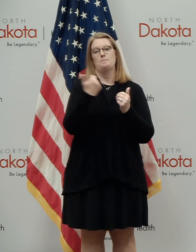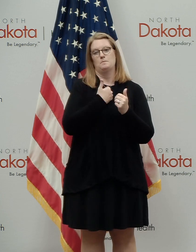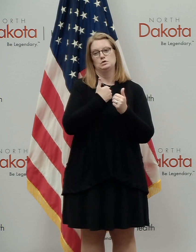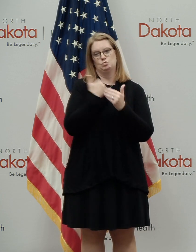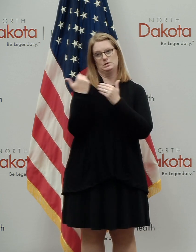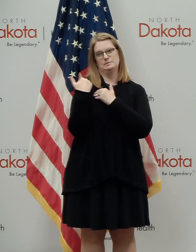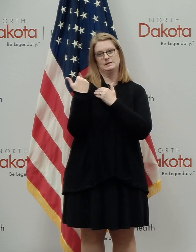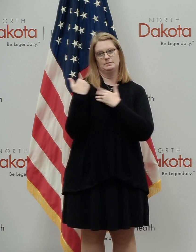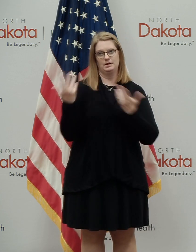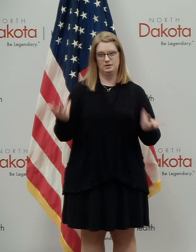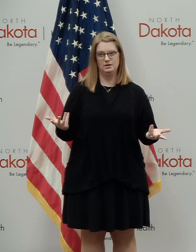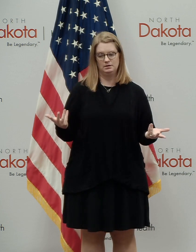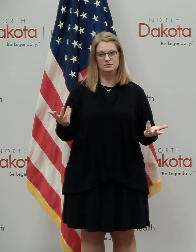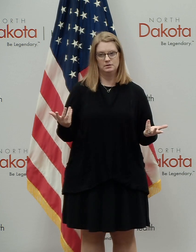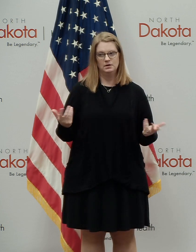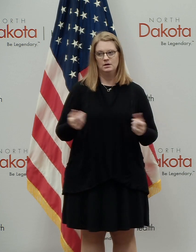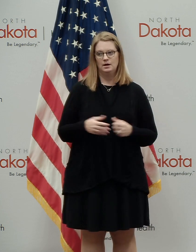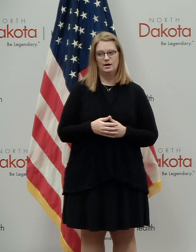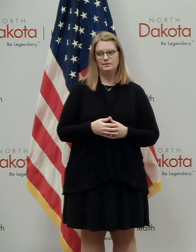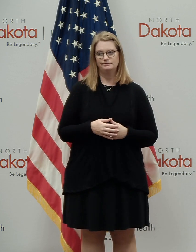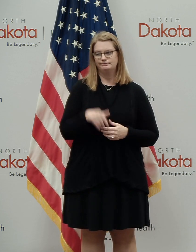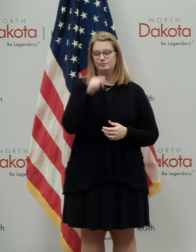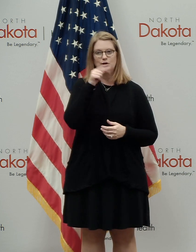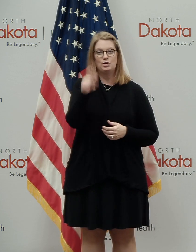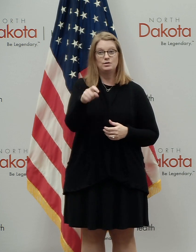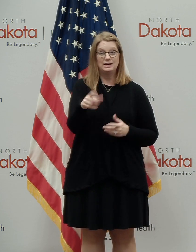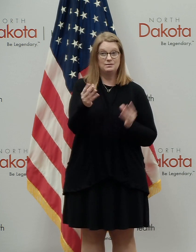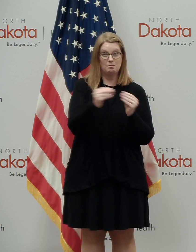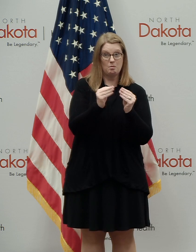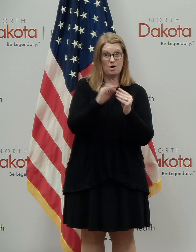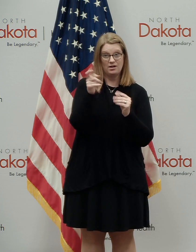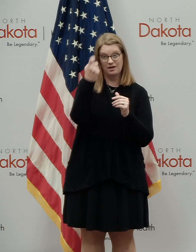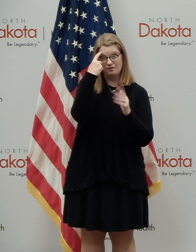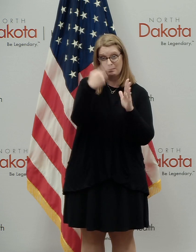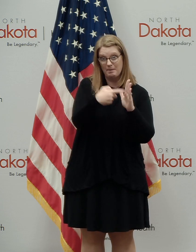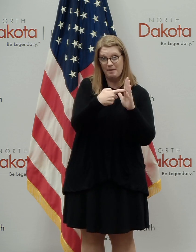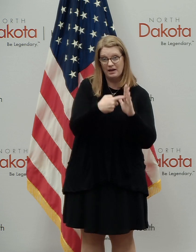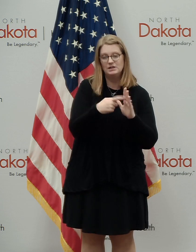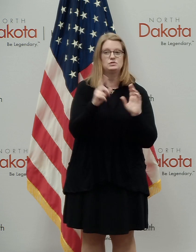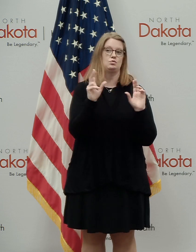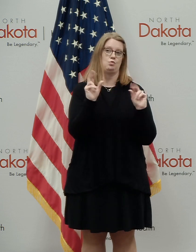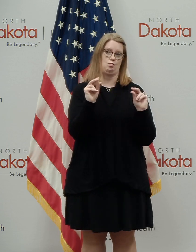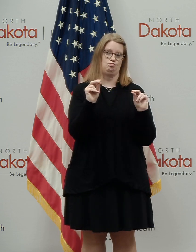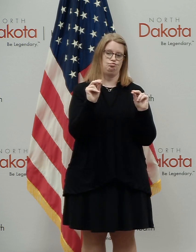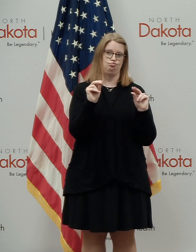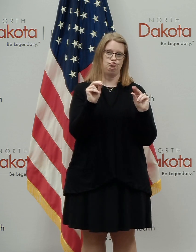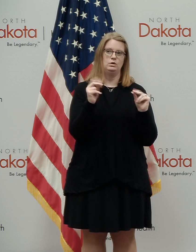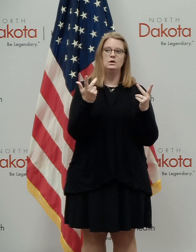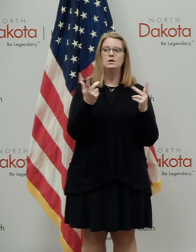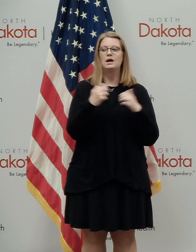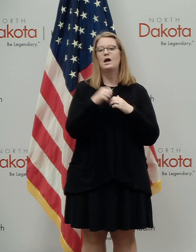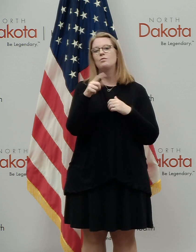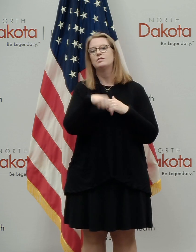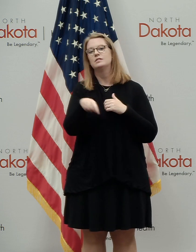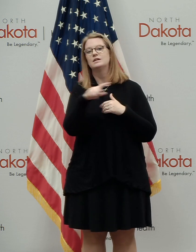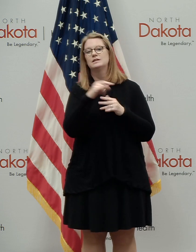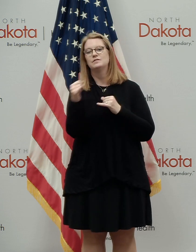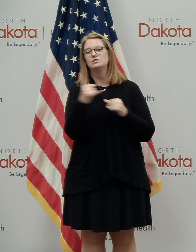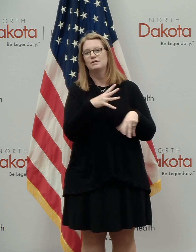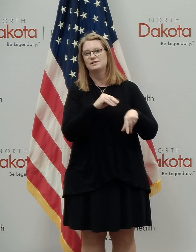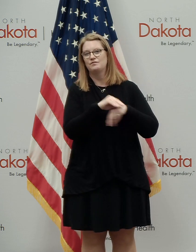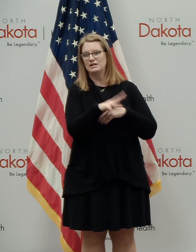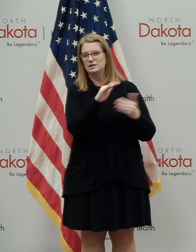side, because that's what'll work. We don't need more government mandates. We need people to understand that what they do as an individual affects their